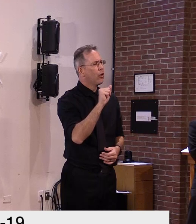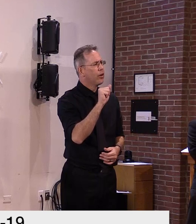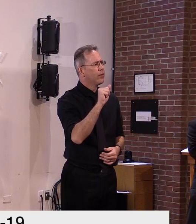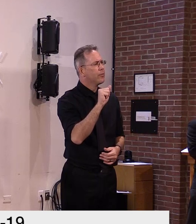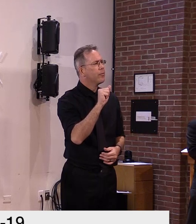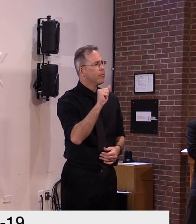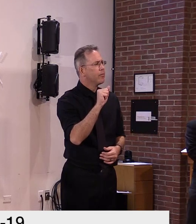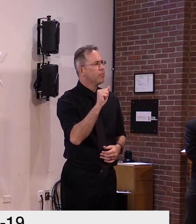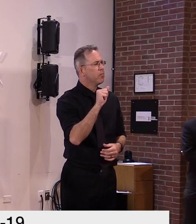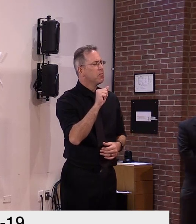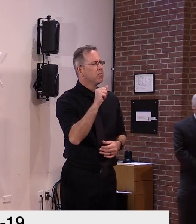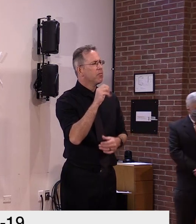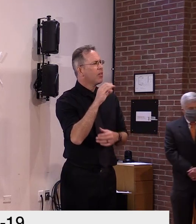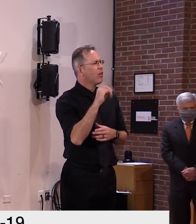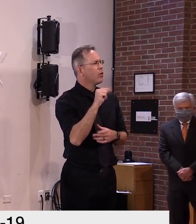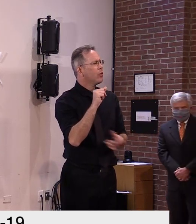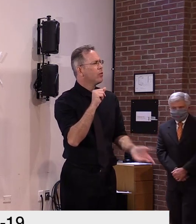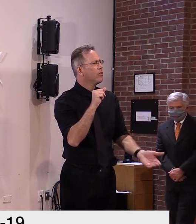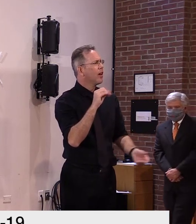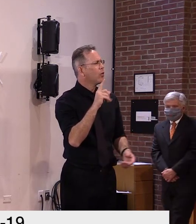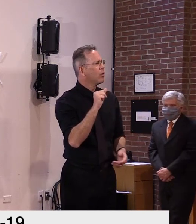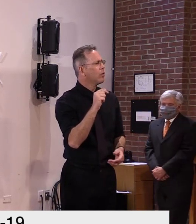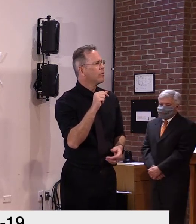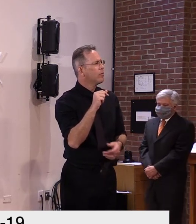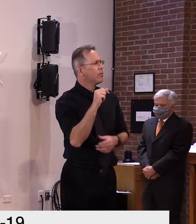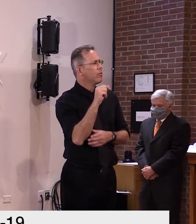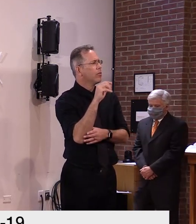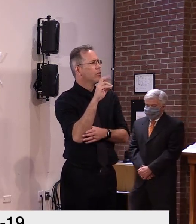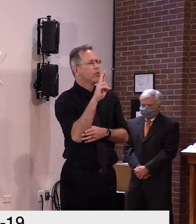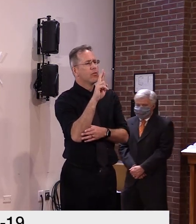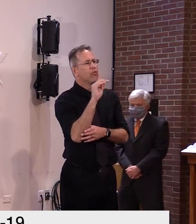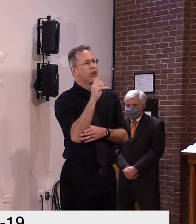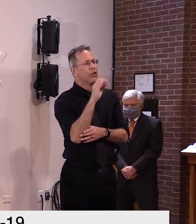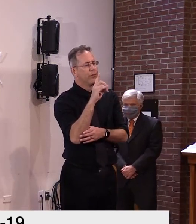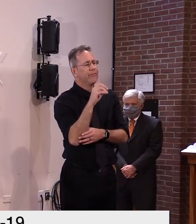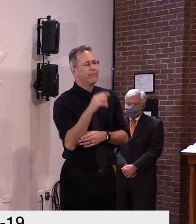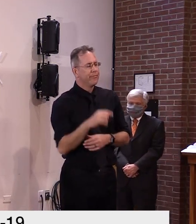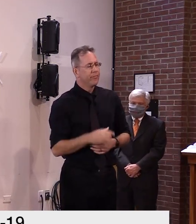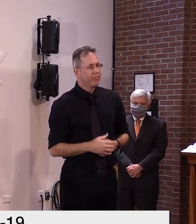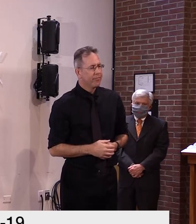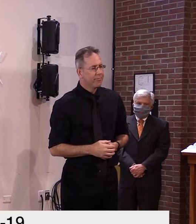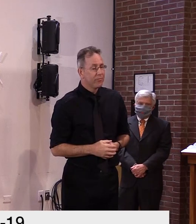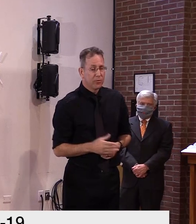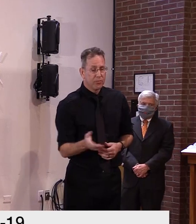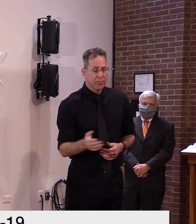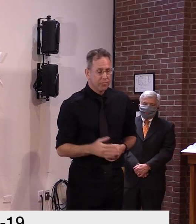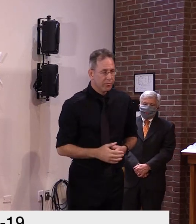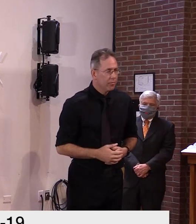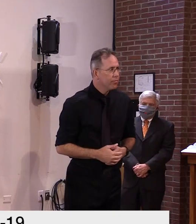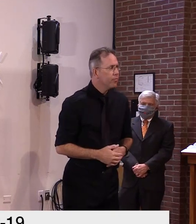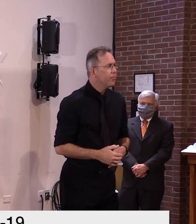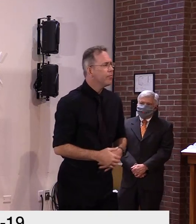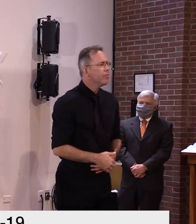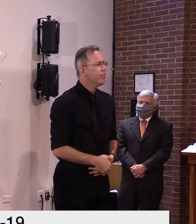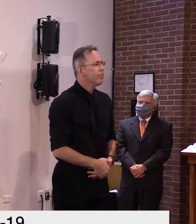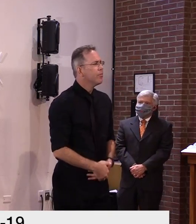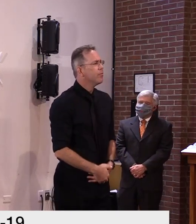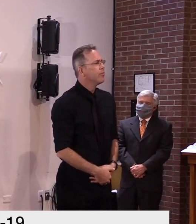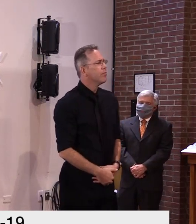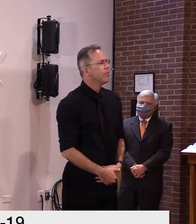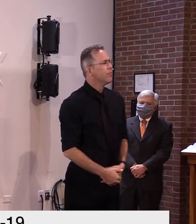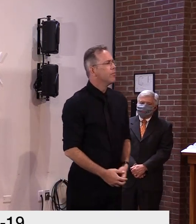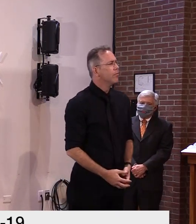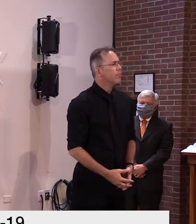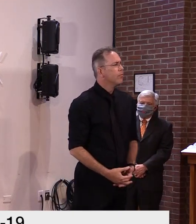Yes, thank you. Good afternoon. I see on the travel map that Commissioner Pichak presented a